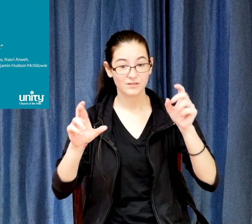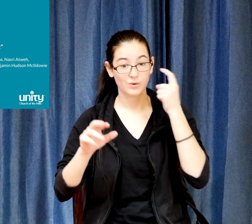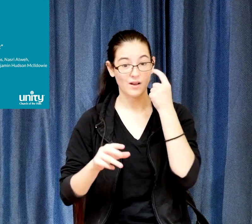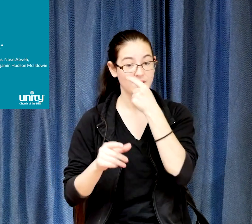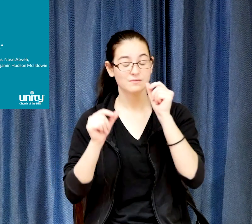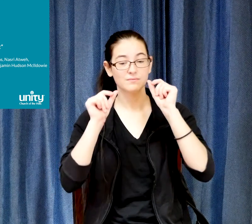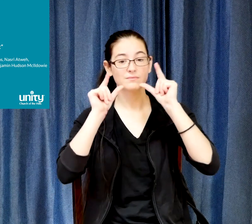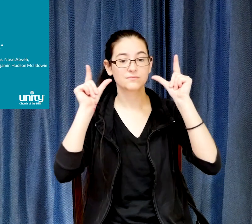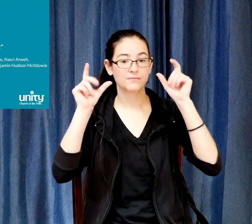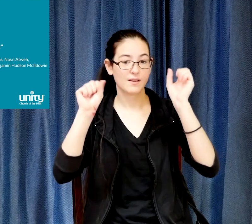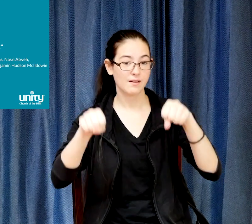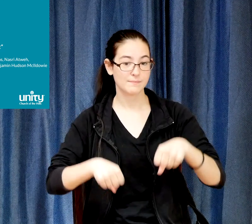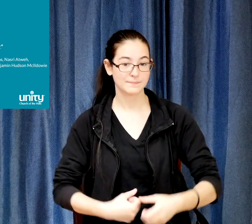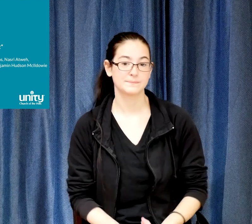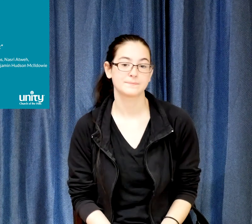eyes.